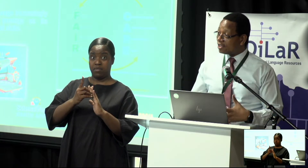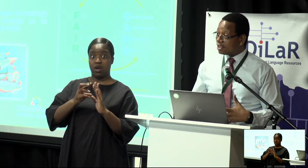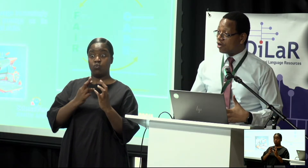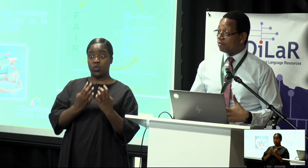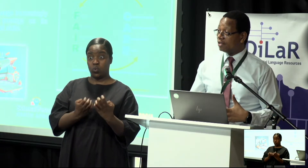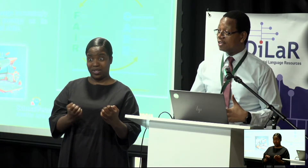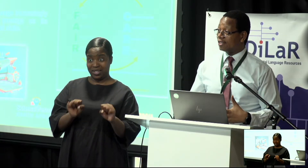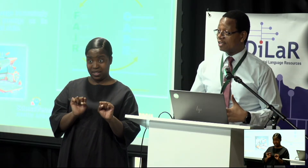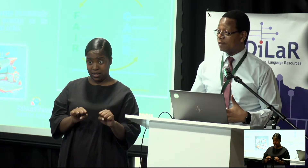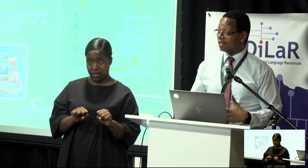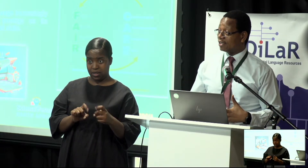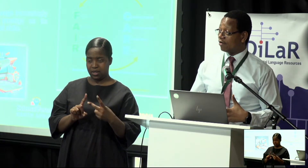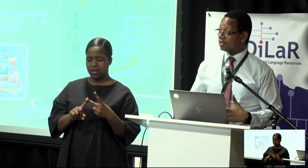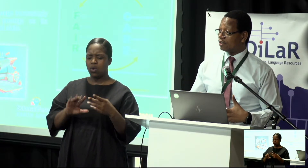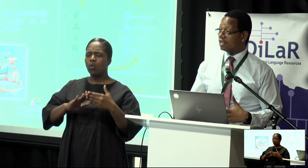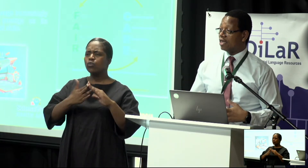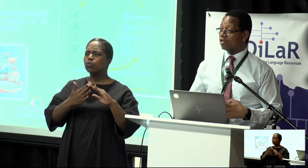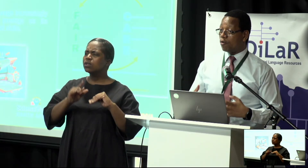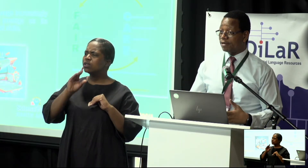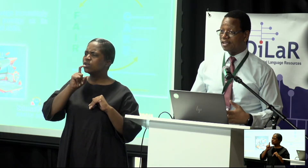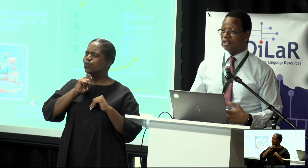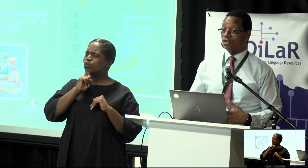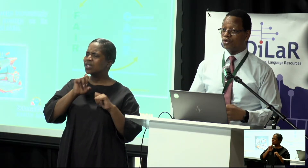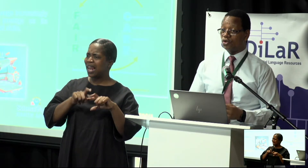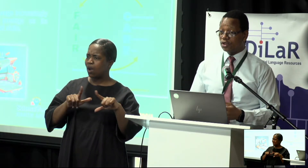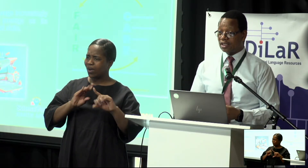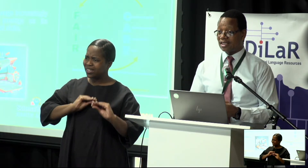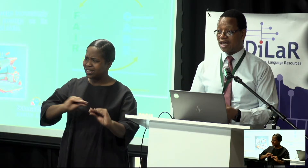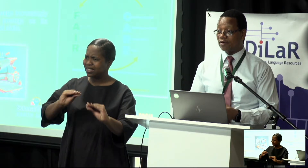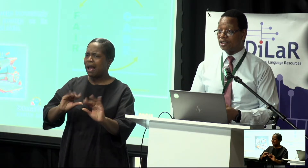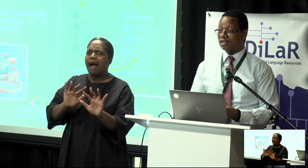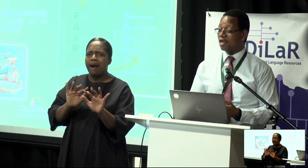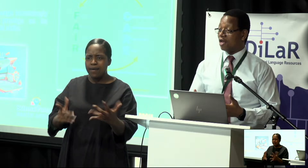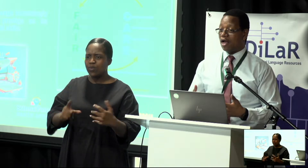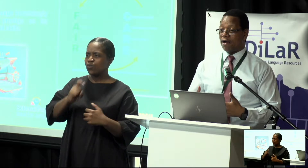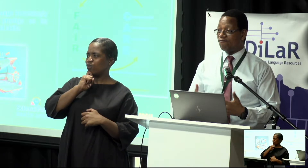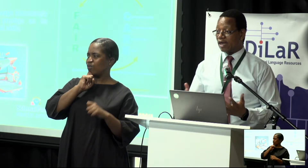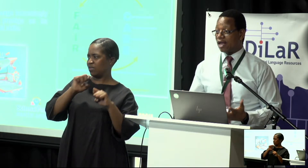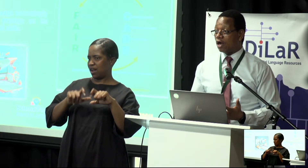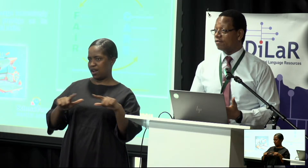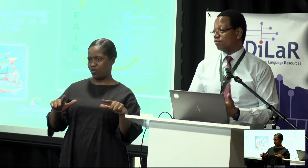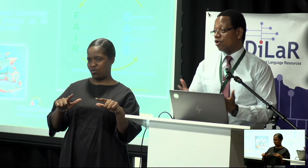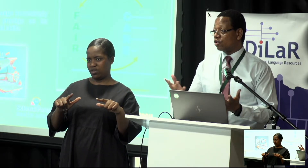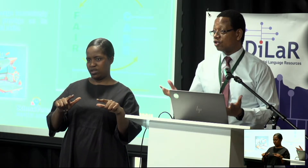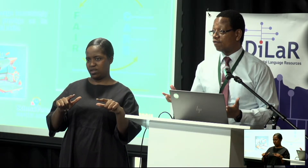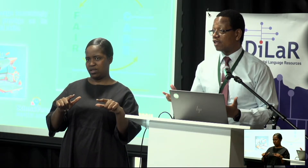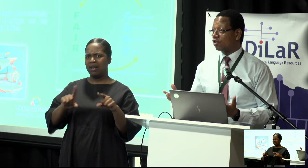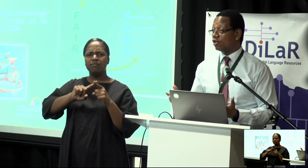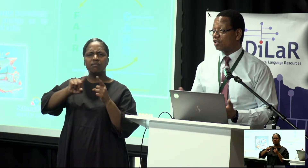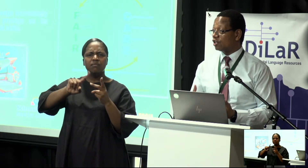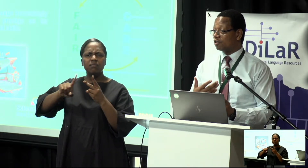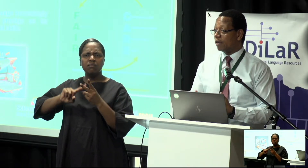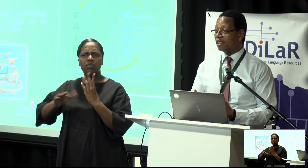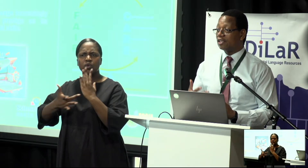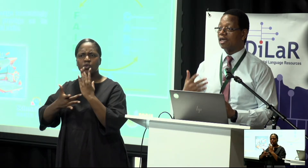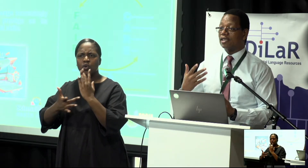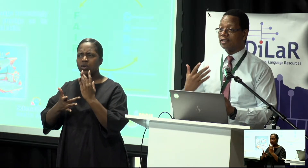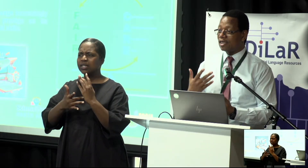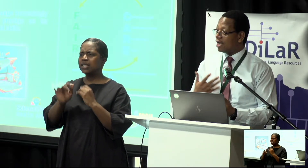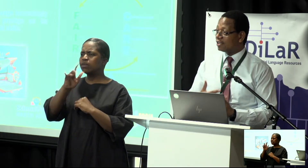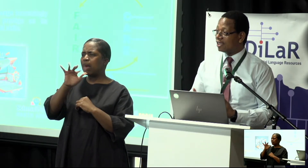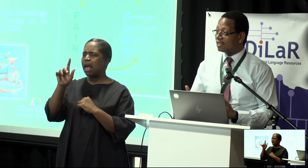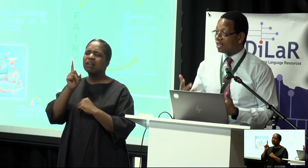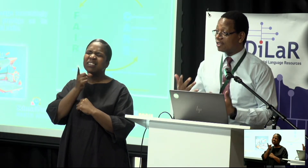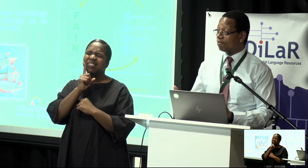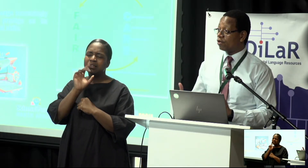we teach the communities that speak these languages the competencies to use these languages via all sorts of technologies, the spelling